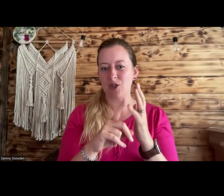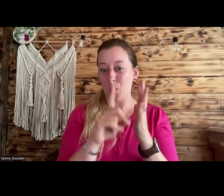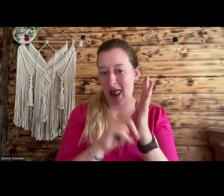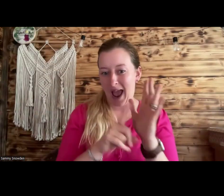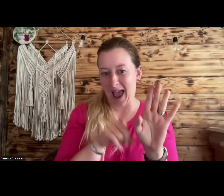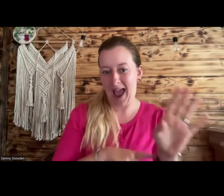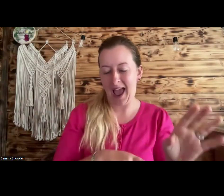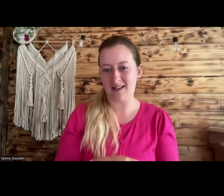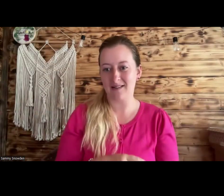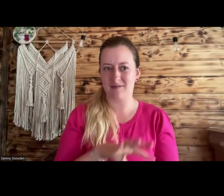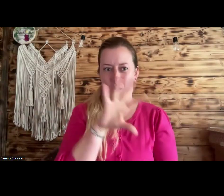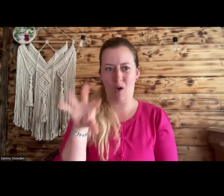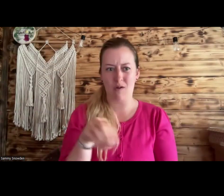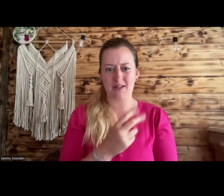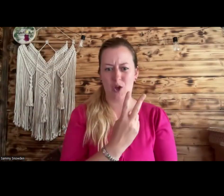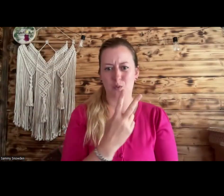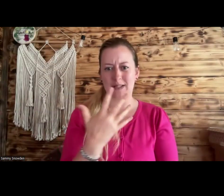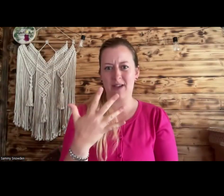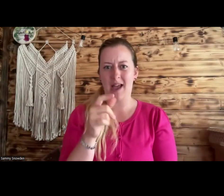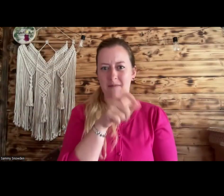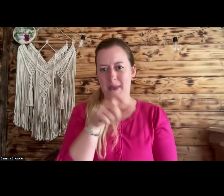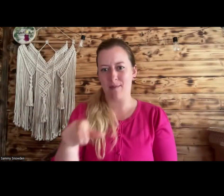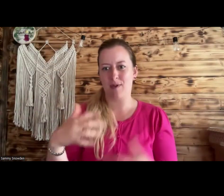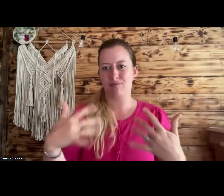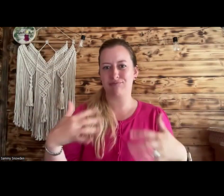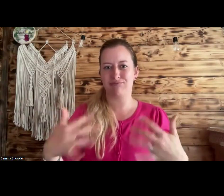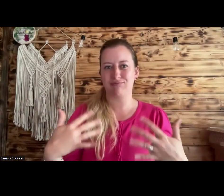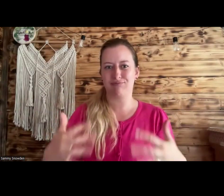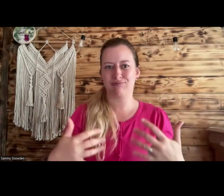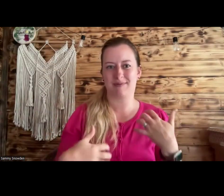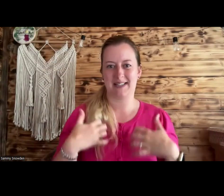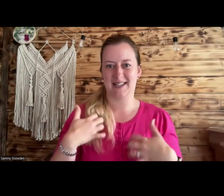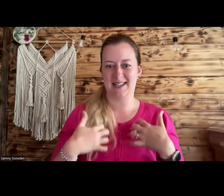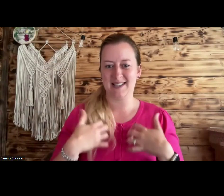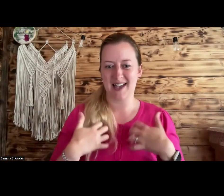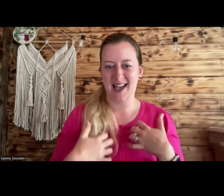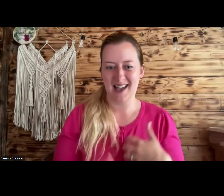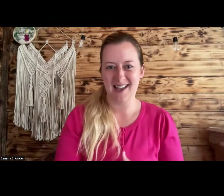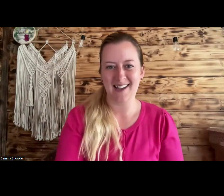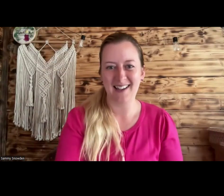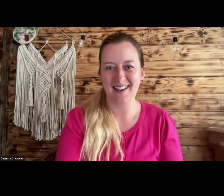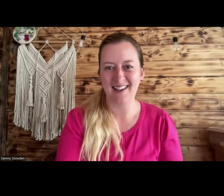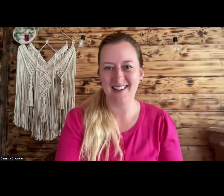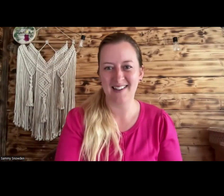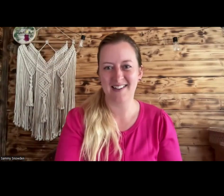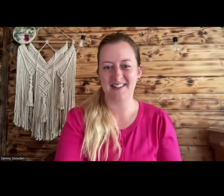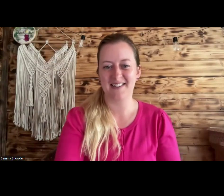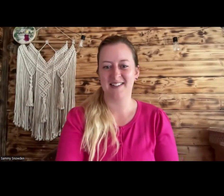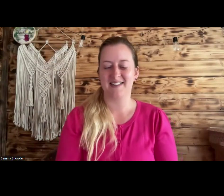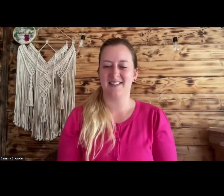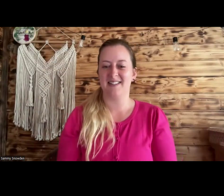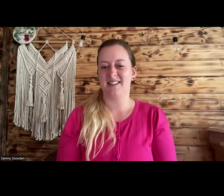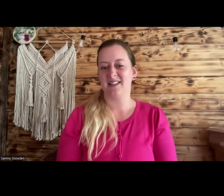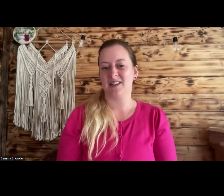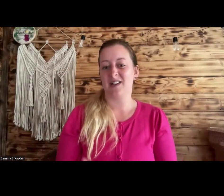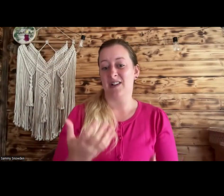you. And we've got some really exciting things to show you about the lovely oils and some new. And then if you